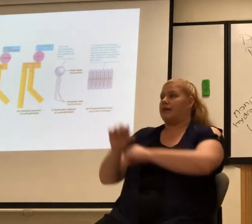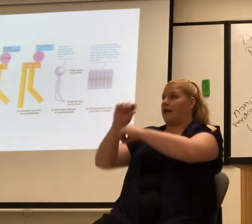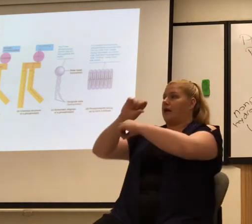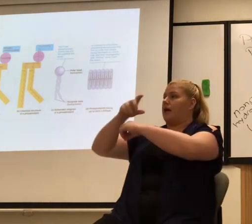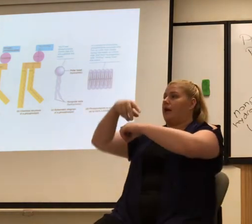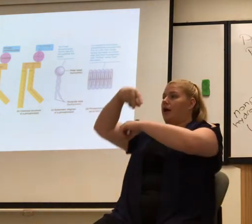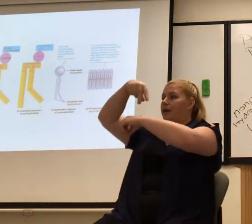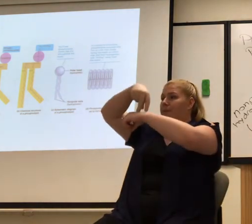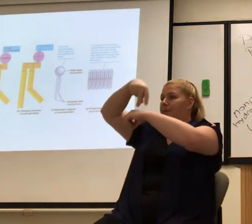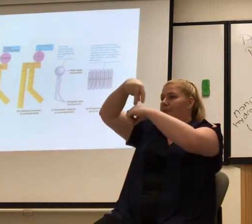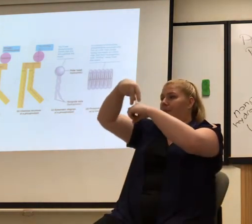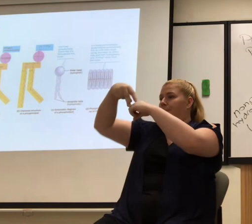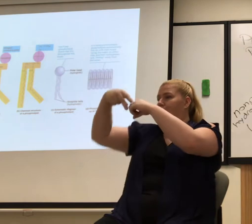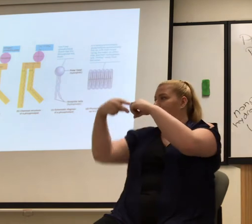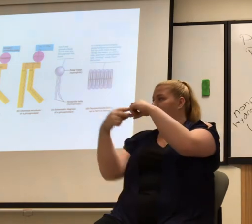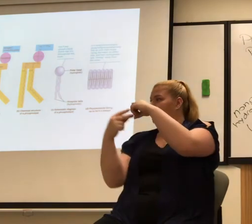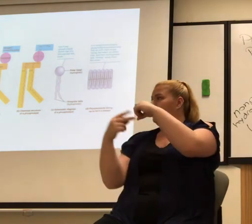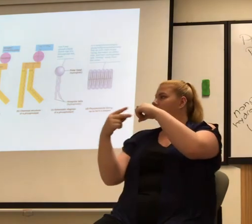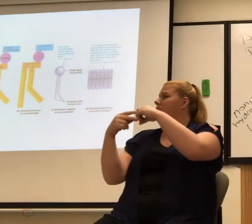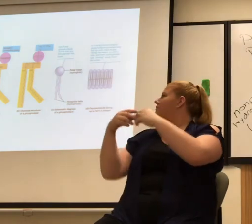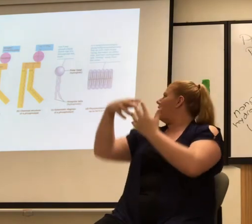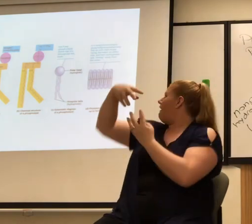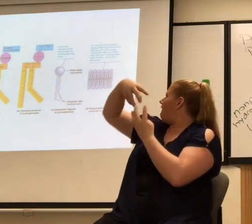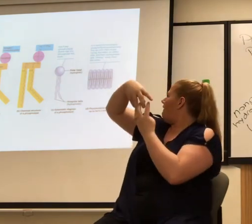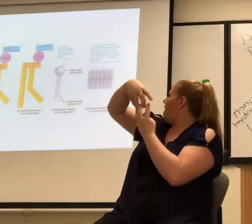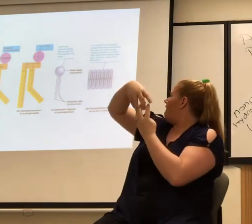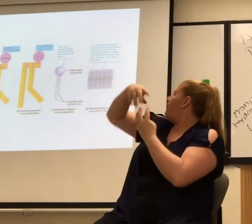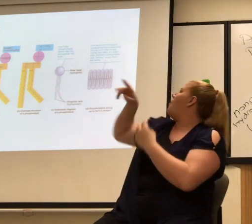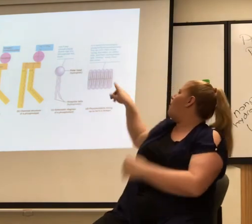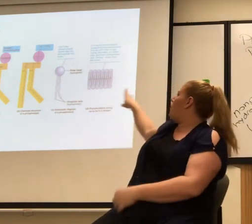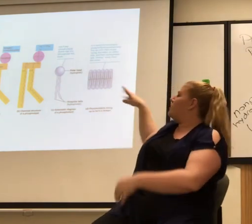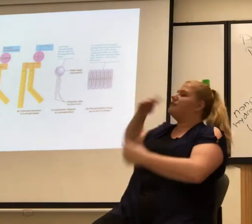and the other layer kind of faces like that,